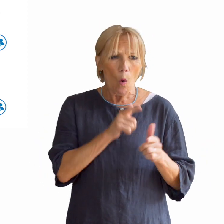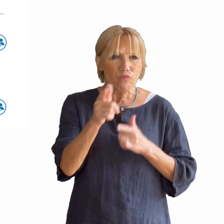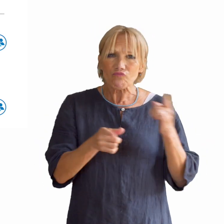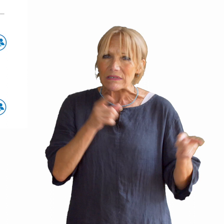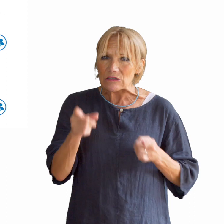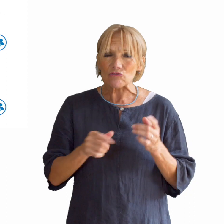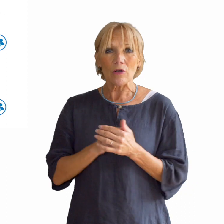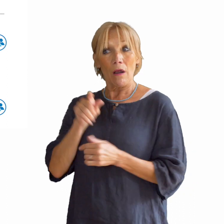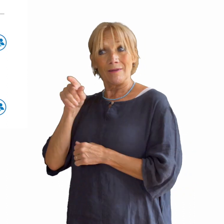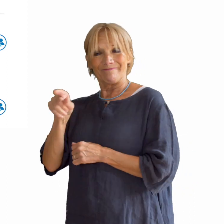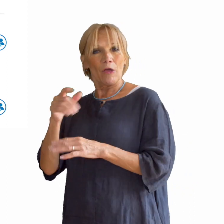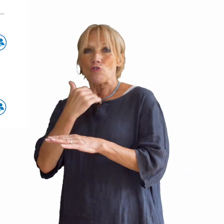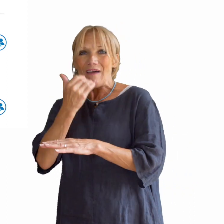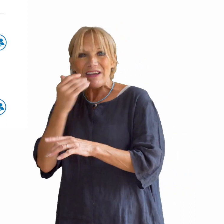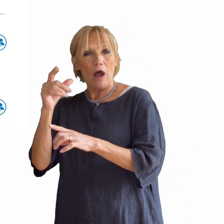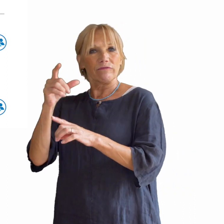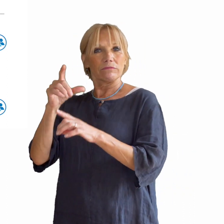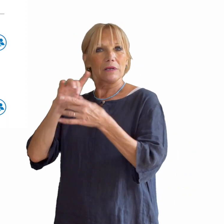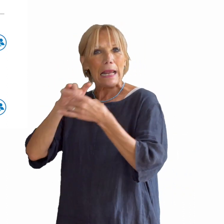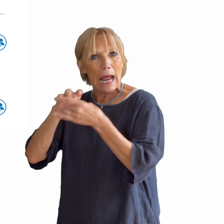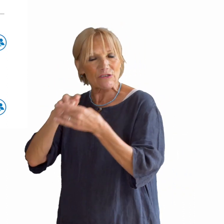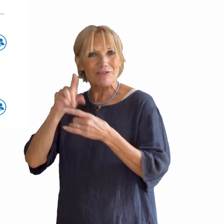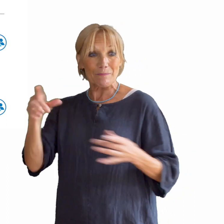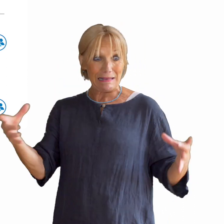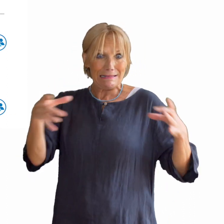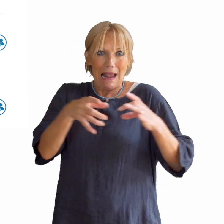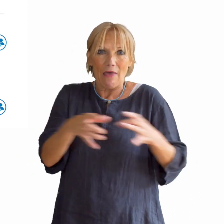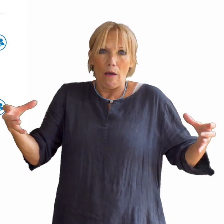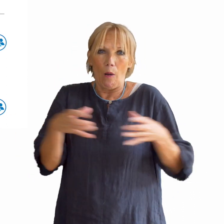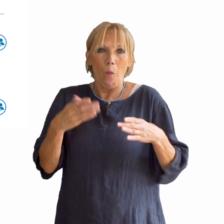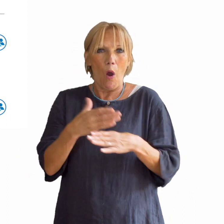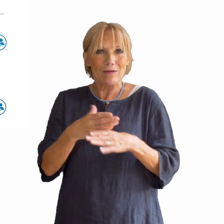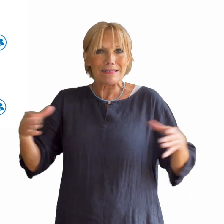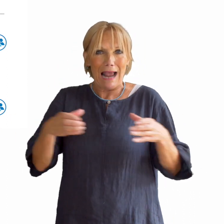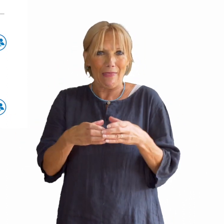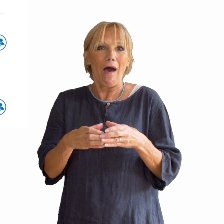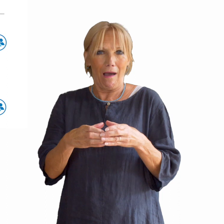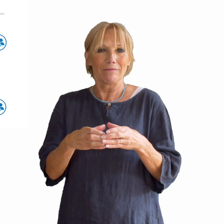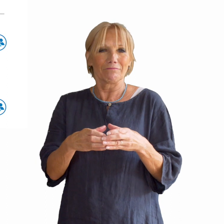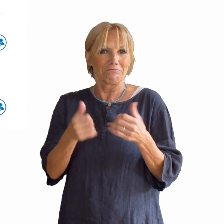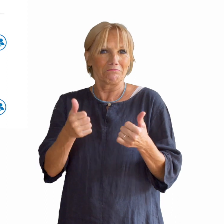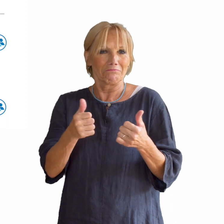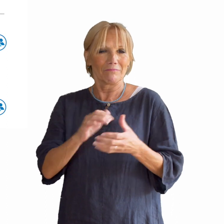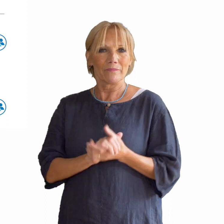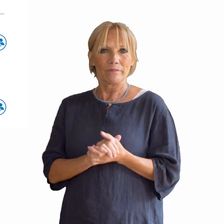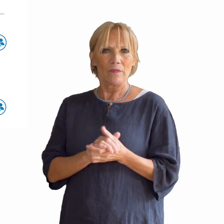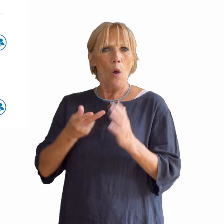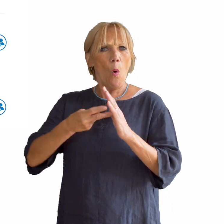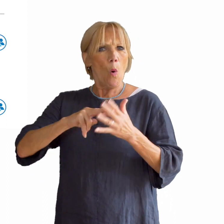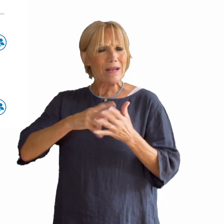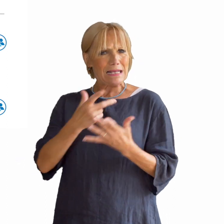infrastructure and reach. A regional organisation may lack community knowledge and connections, but together they have everything